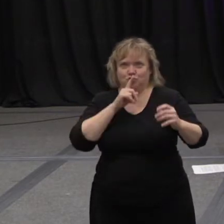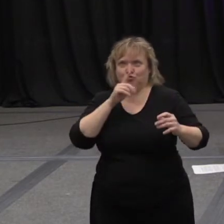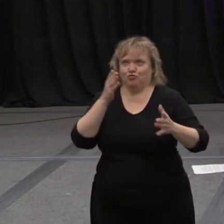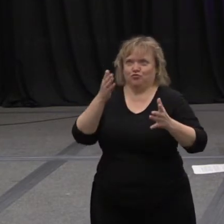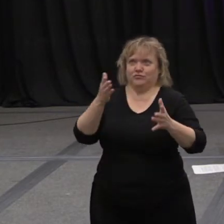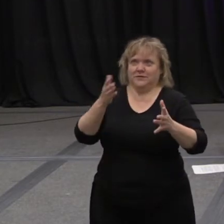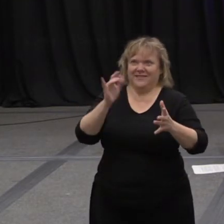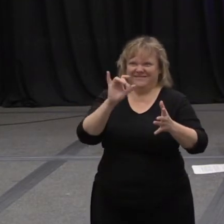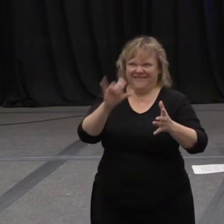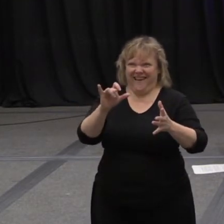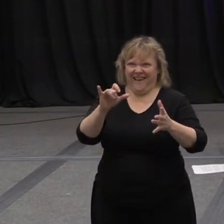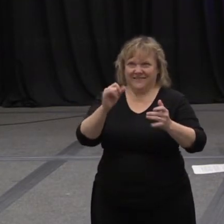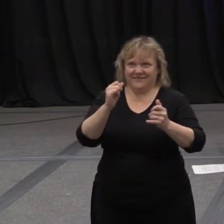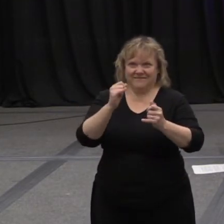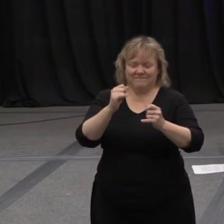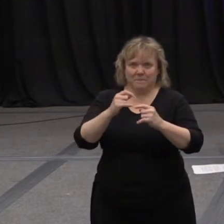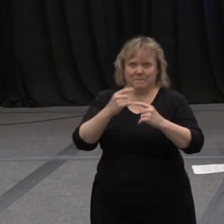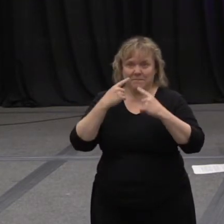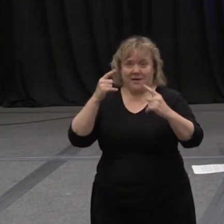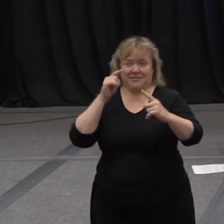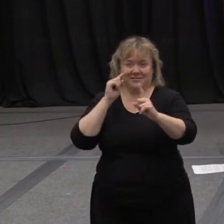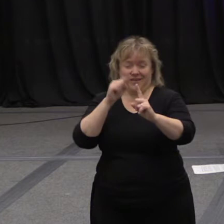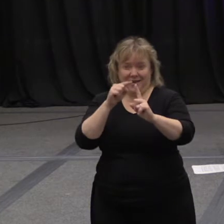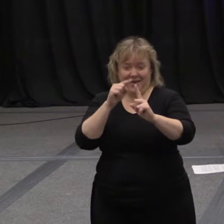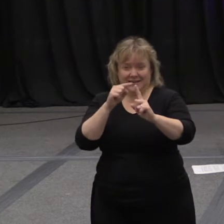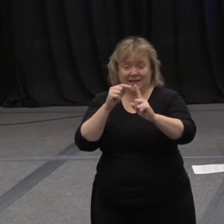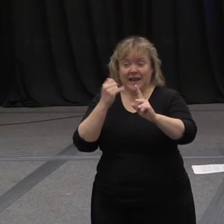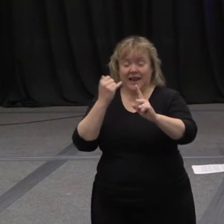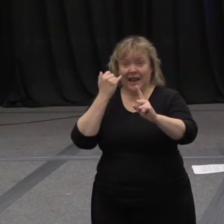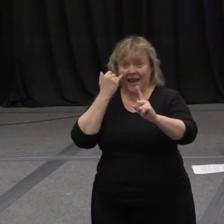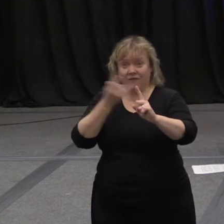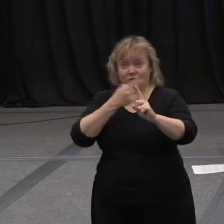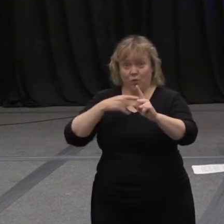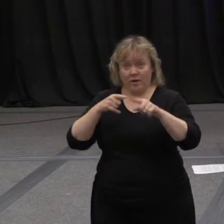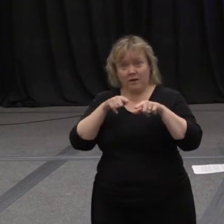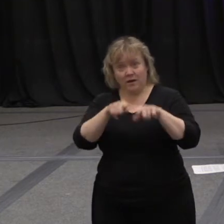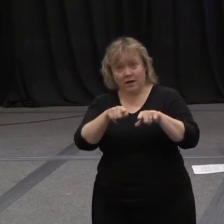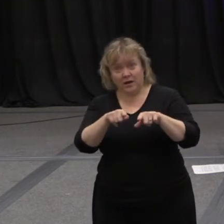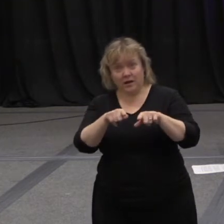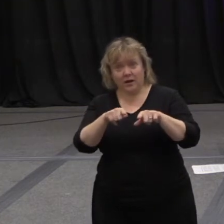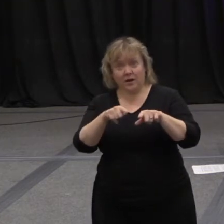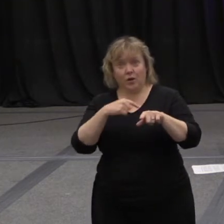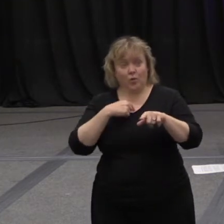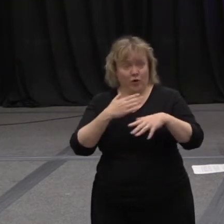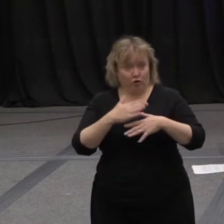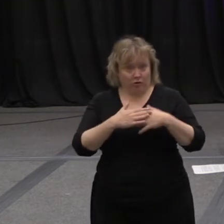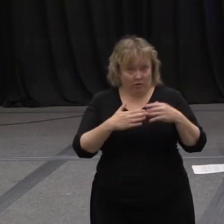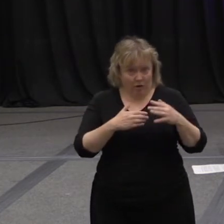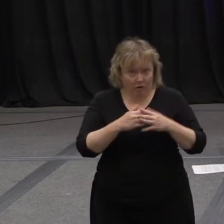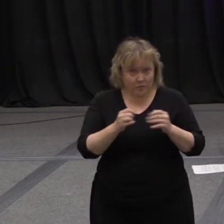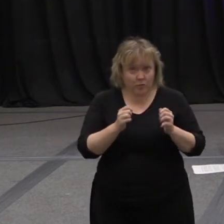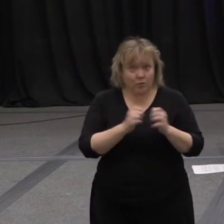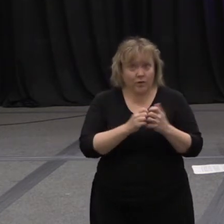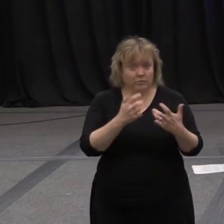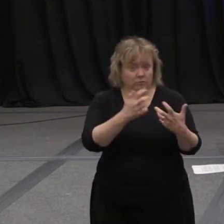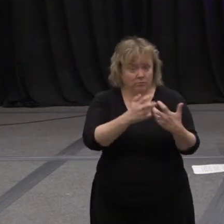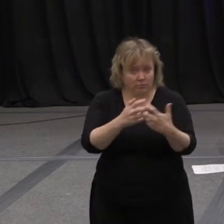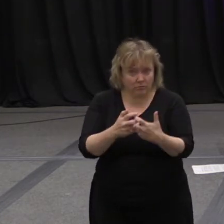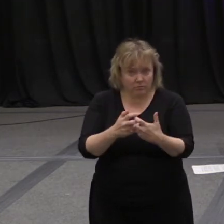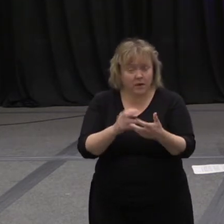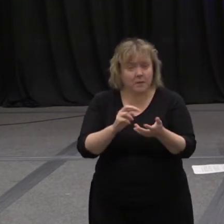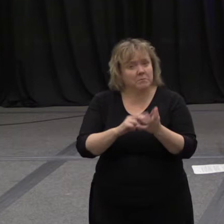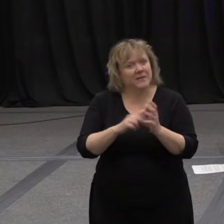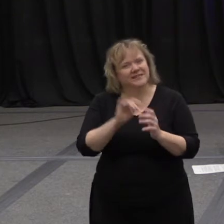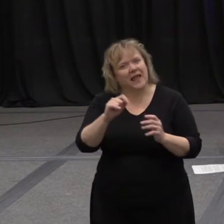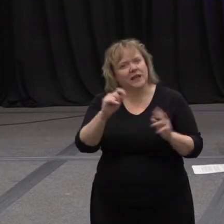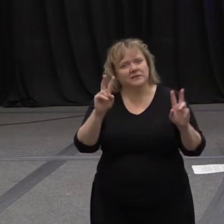comfortable place for us to be, we're in heaven. If that's not a comfortable place for us to be, we're in hell. And we're all